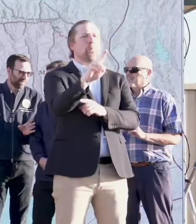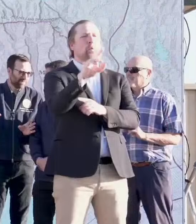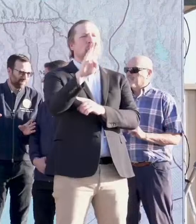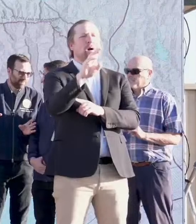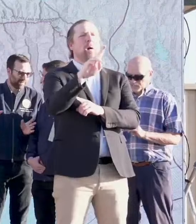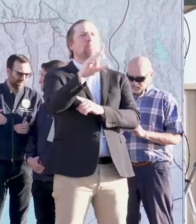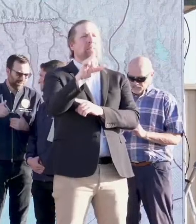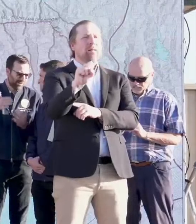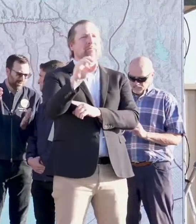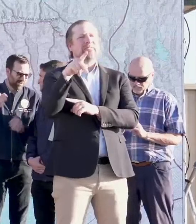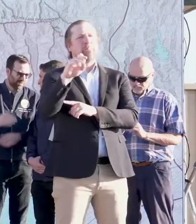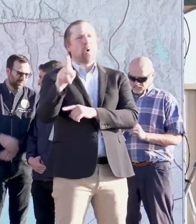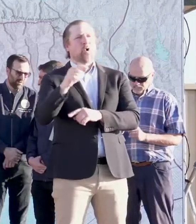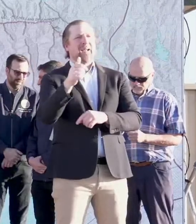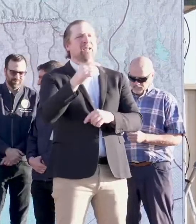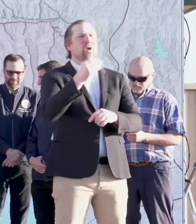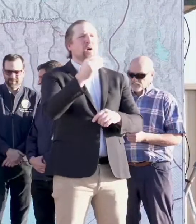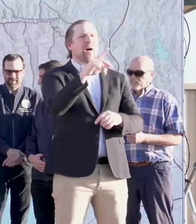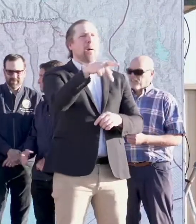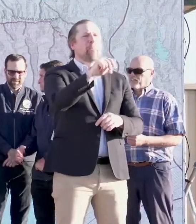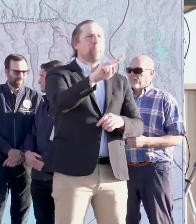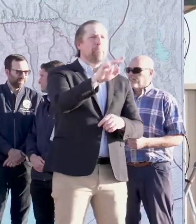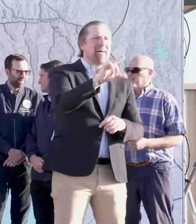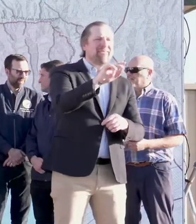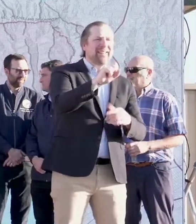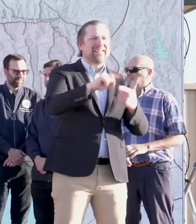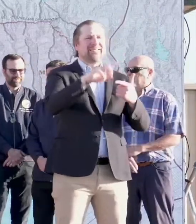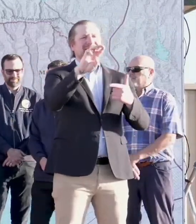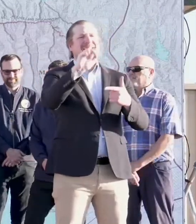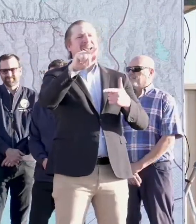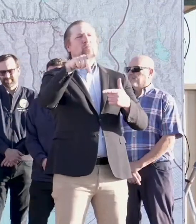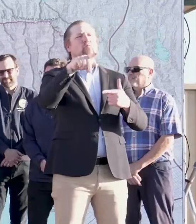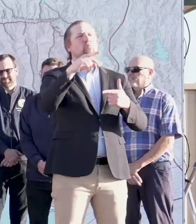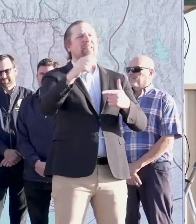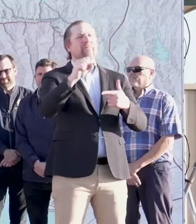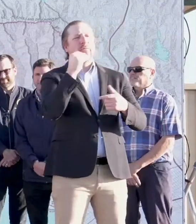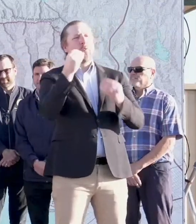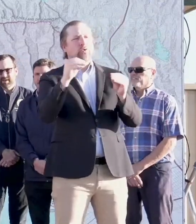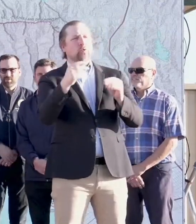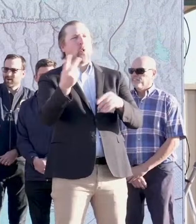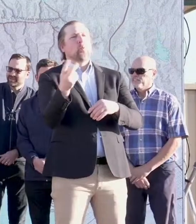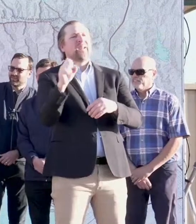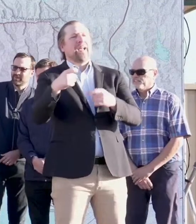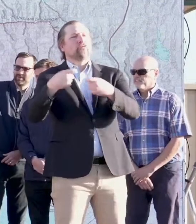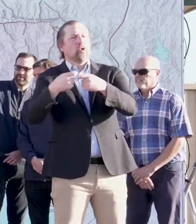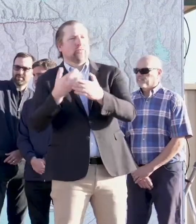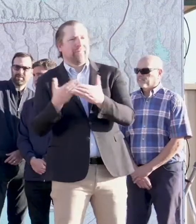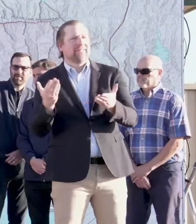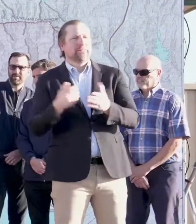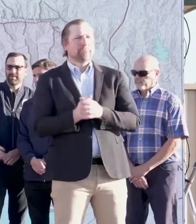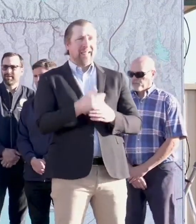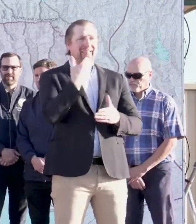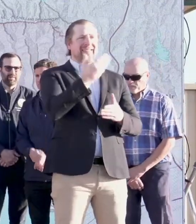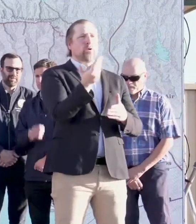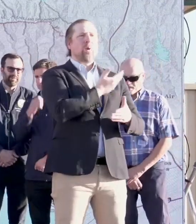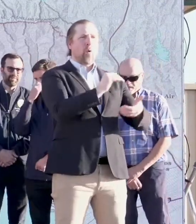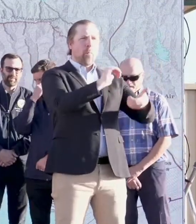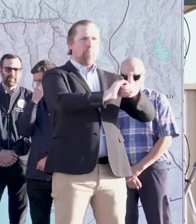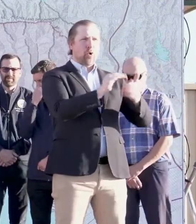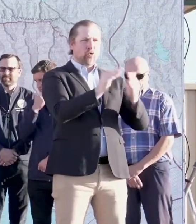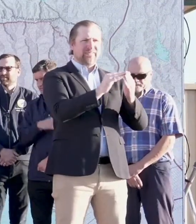on Point Doom, and the Ralphs in central Malibu. Also, I'd like to thank our partner